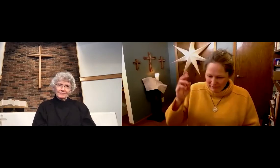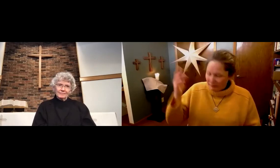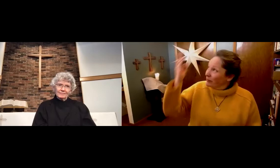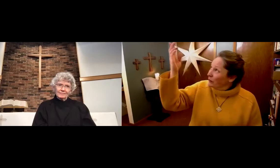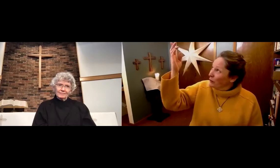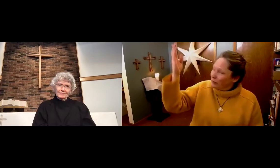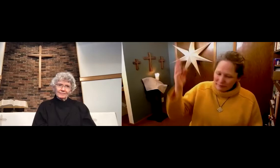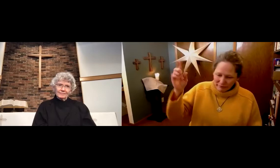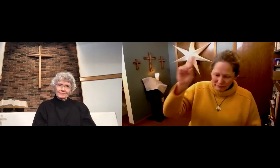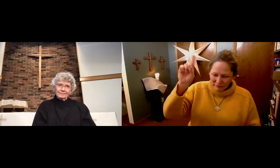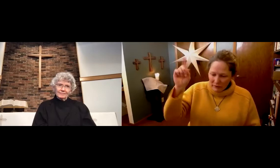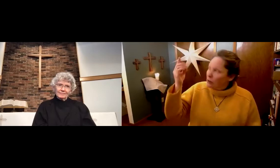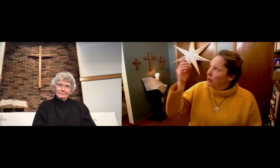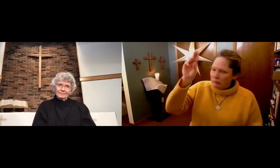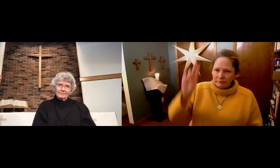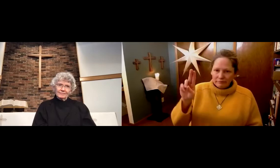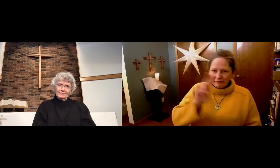Blessed be the Holy Trinity,